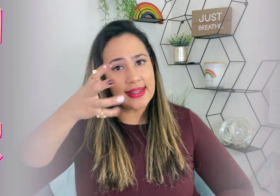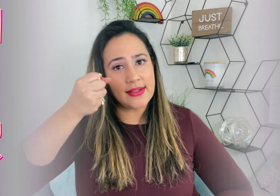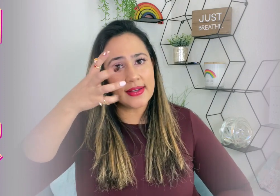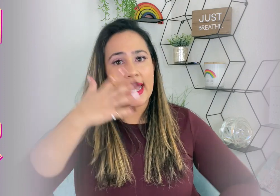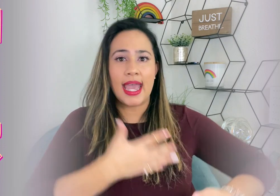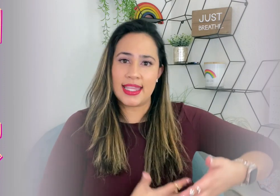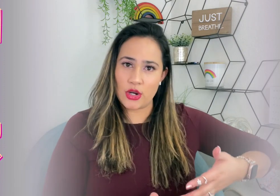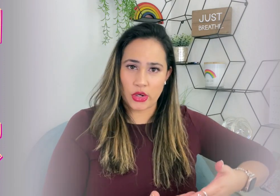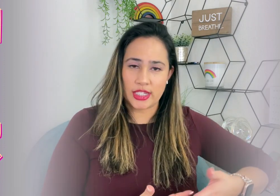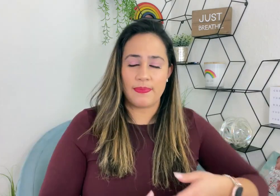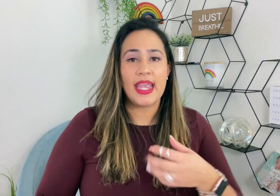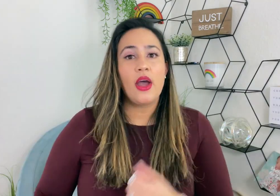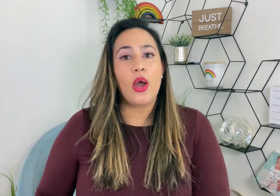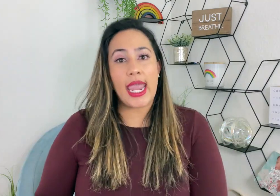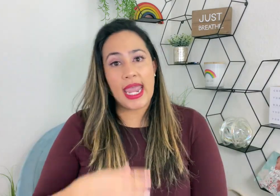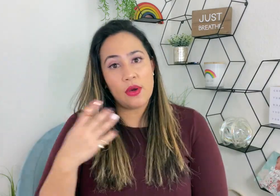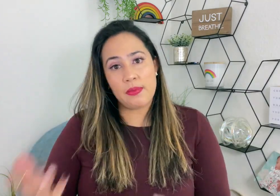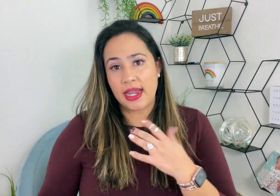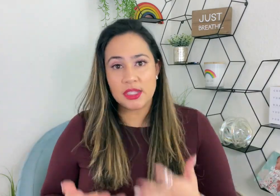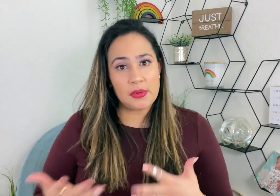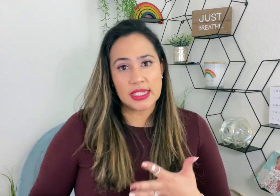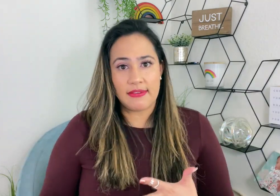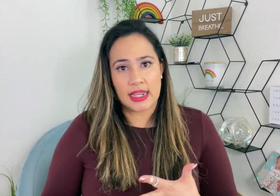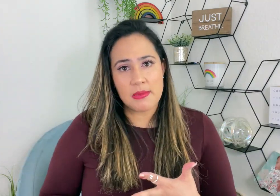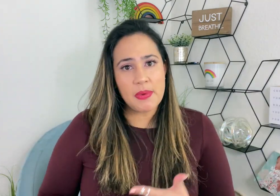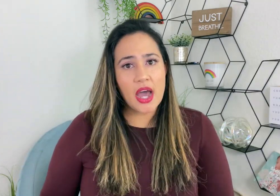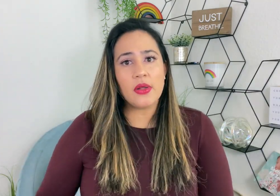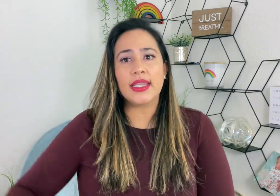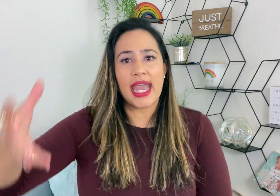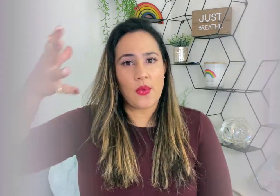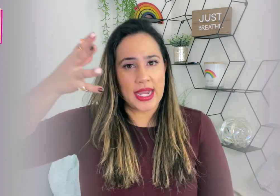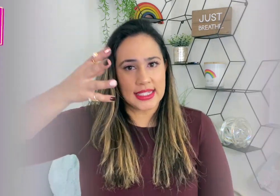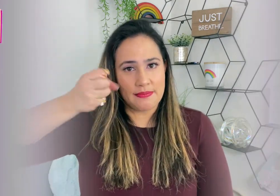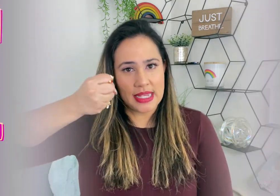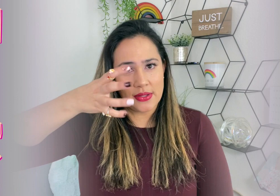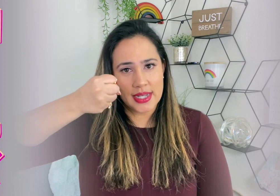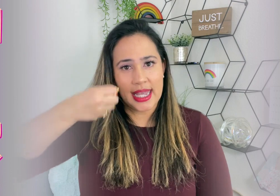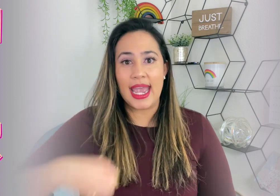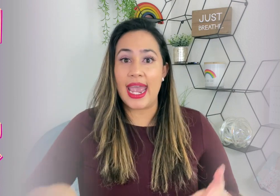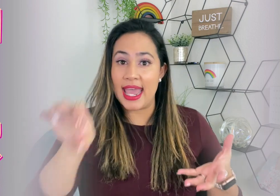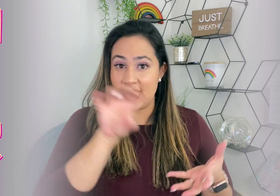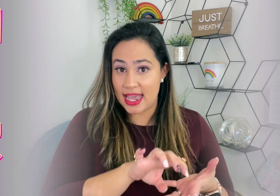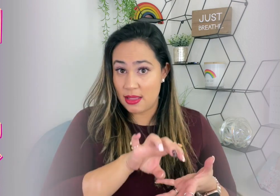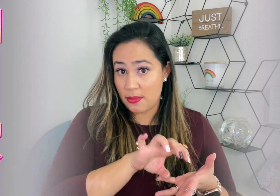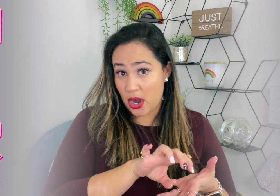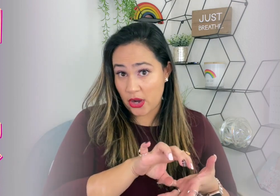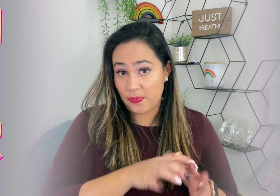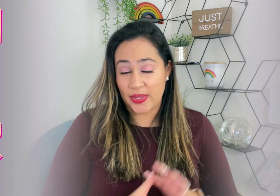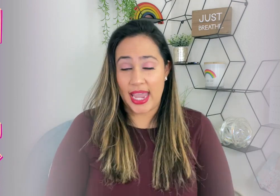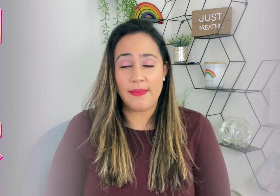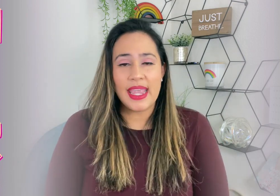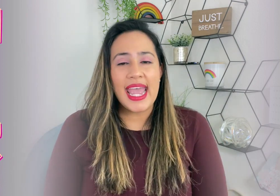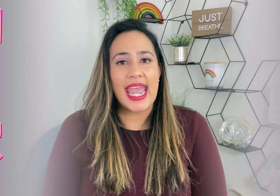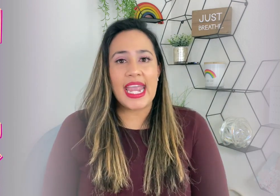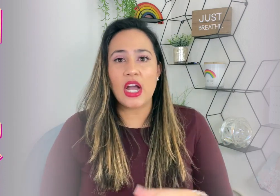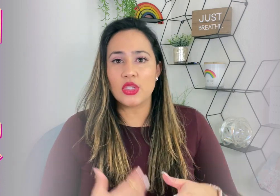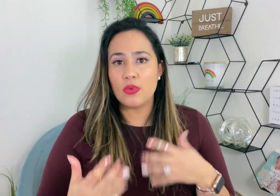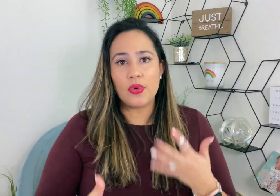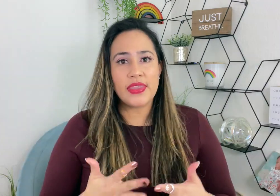Milk and then nurse him. And when my husband was giving him the bottle, likewise, milk and then the bottle, okay? It got to a point that